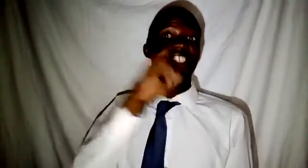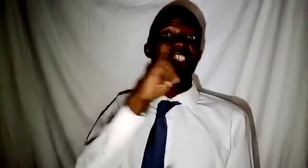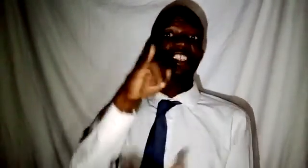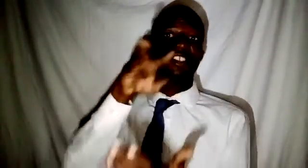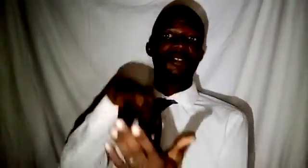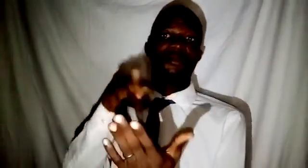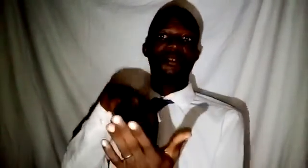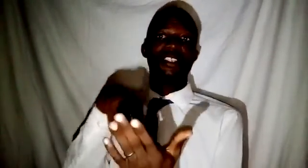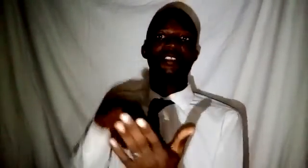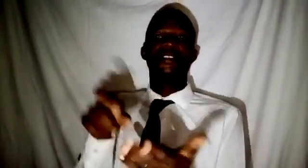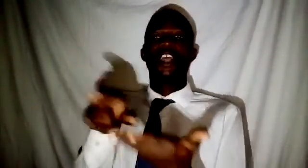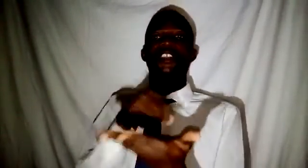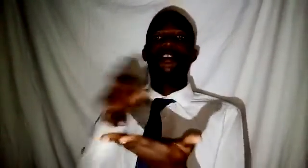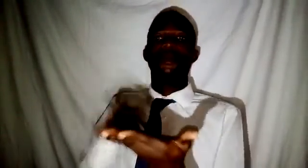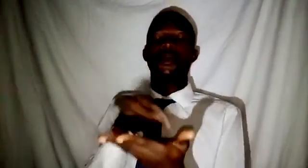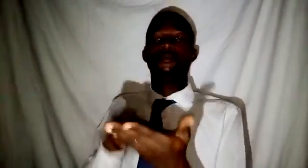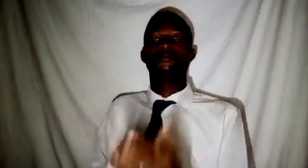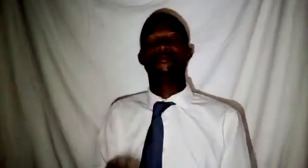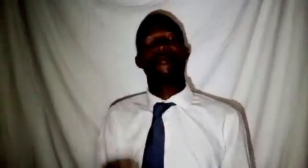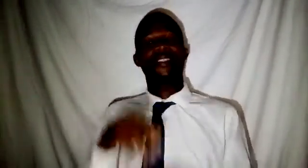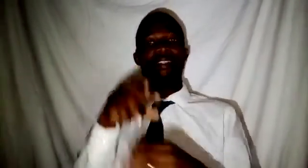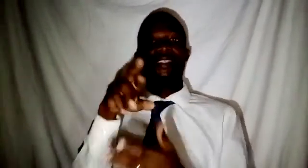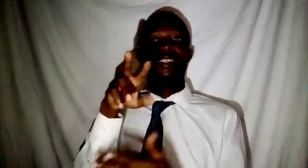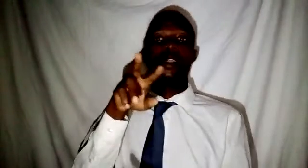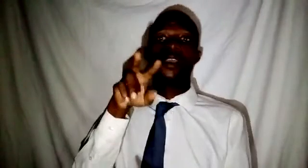verb read asks the question, what is she